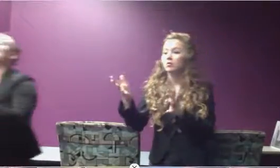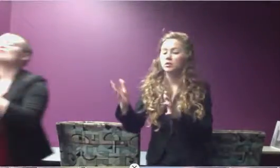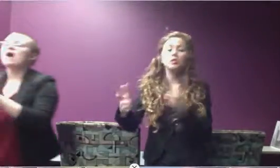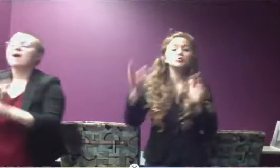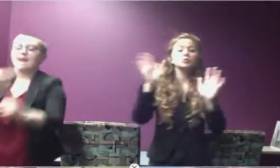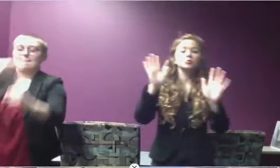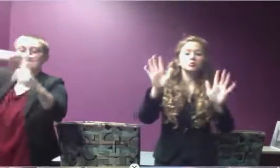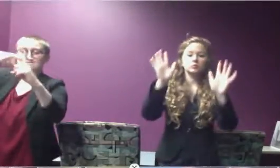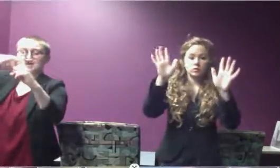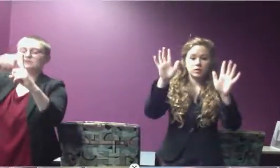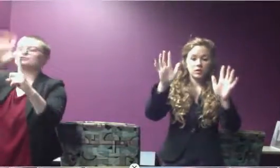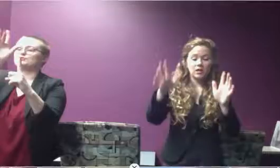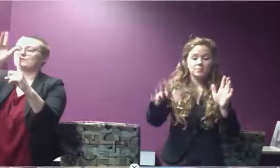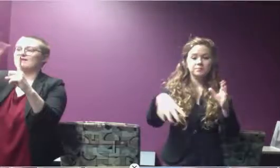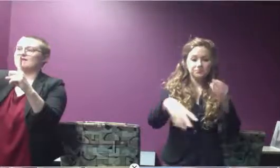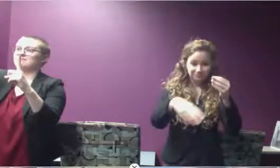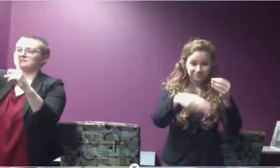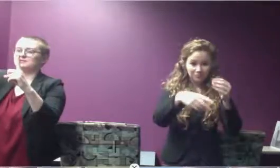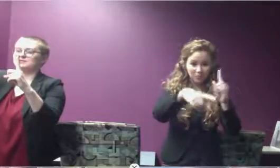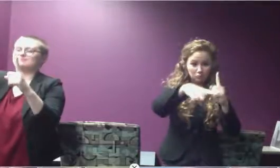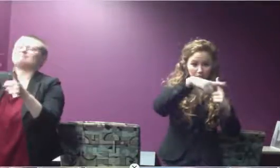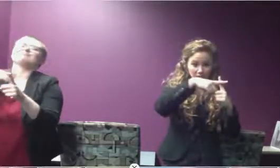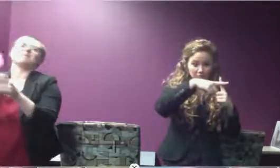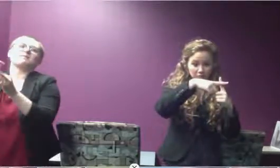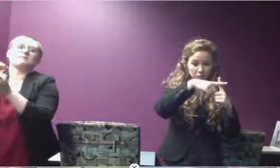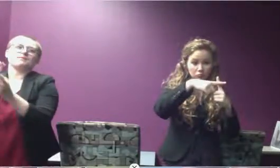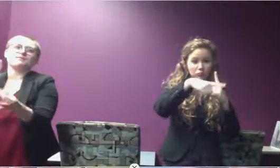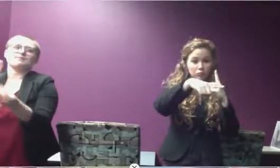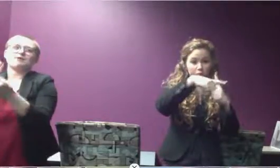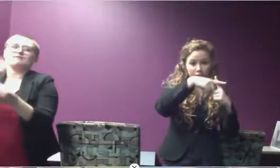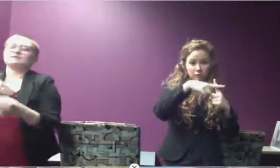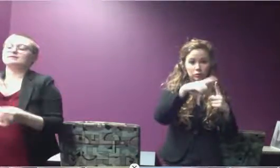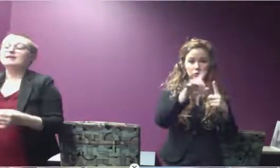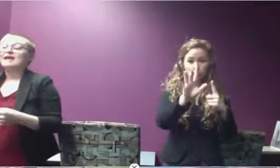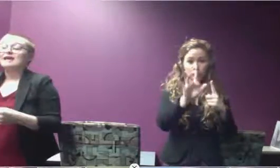so which is the most great? Yes, exactly.